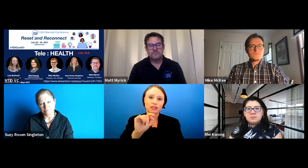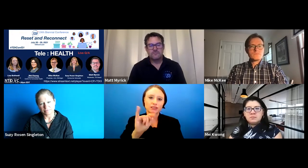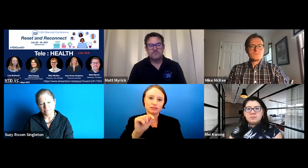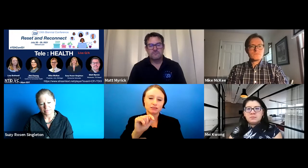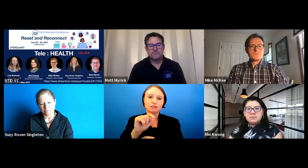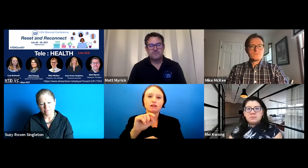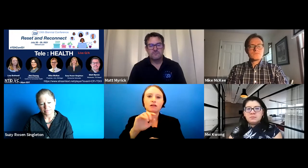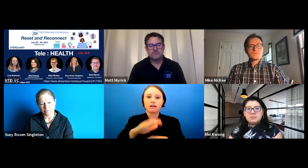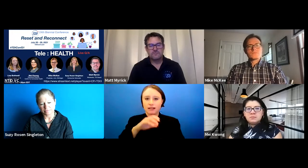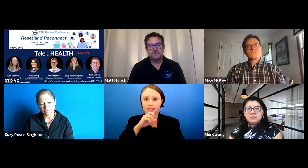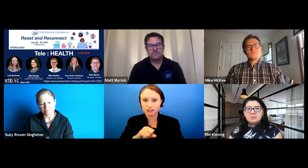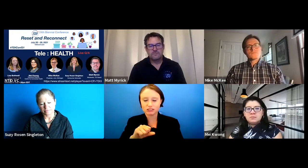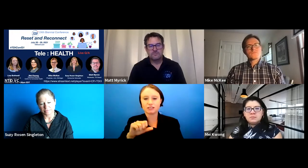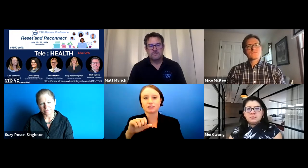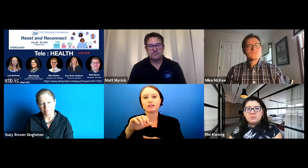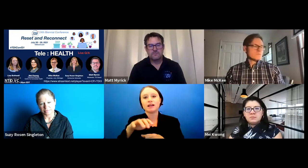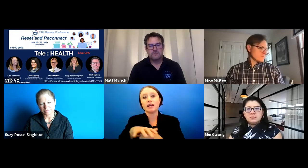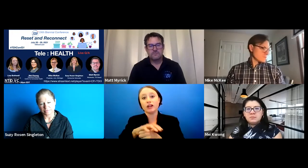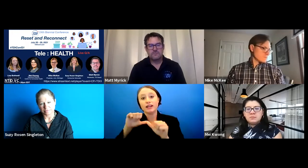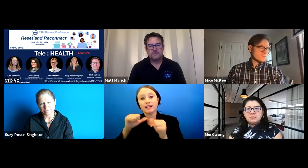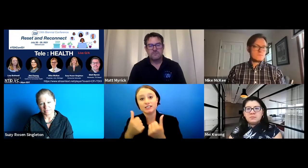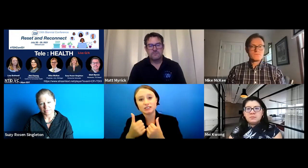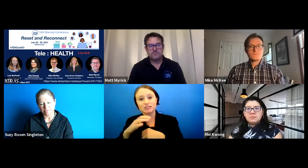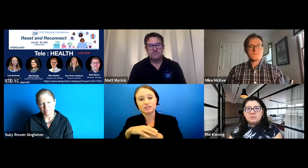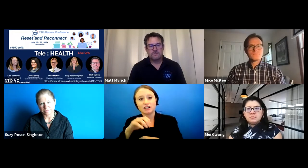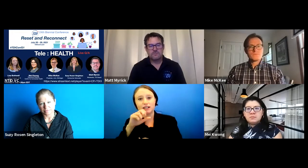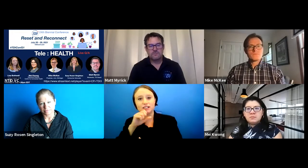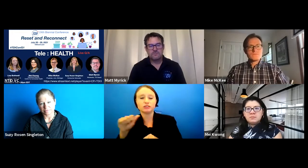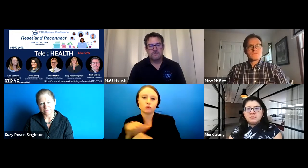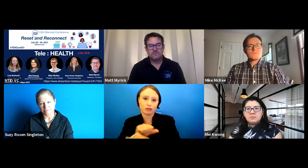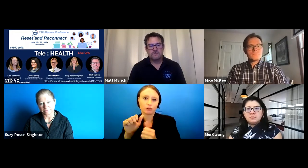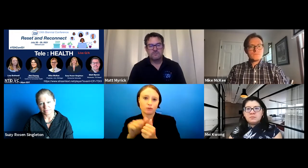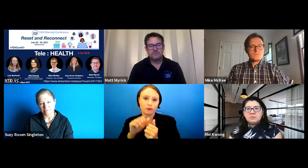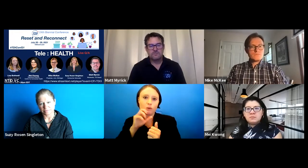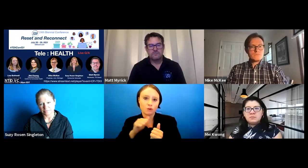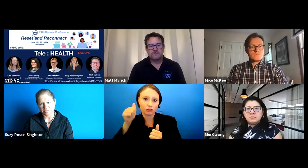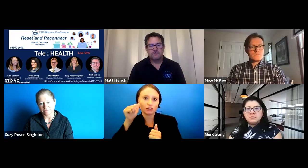also fund state units on aging,